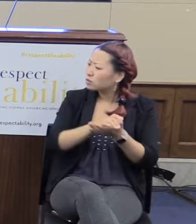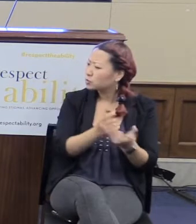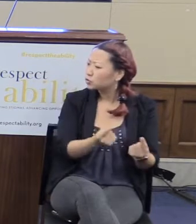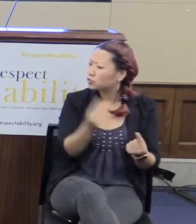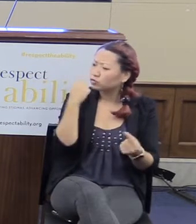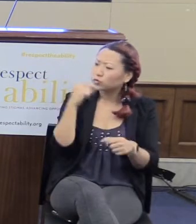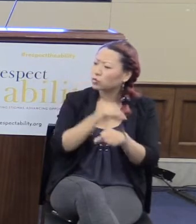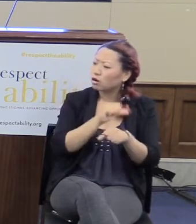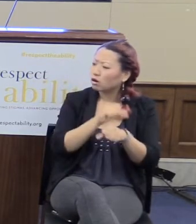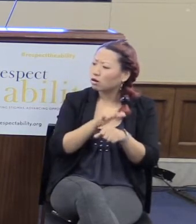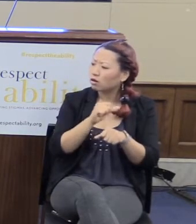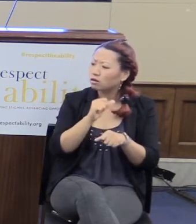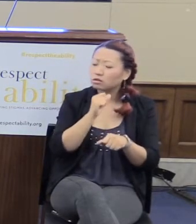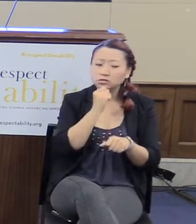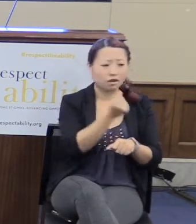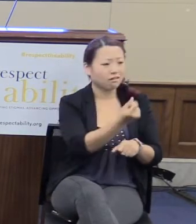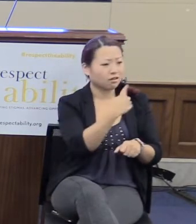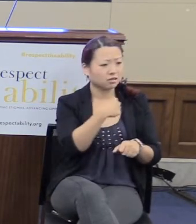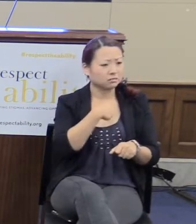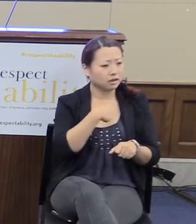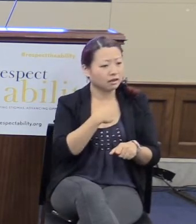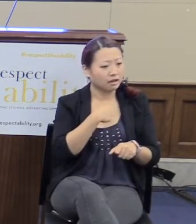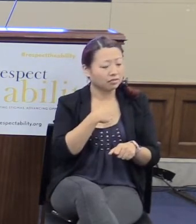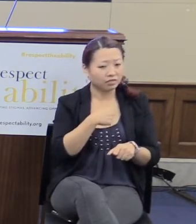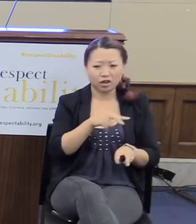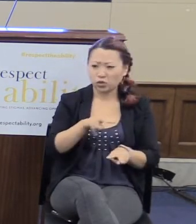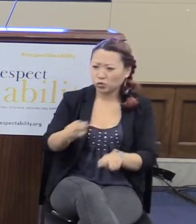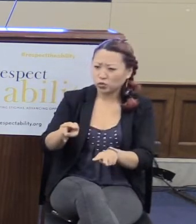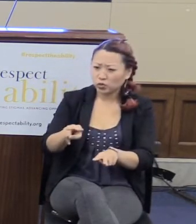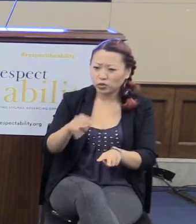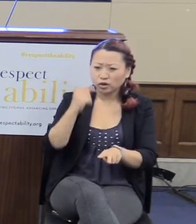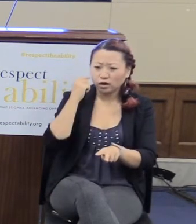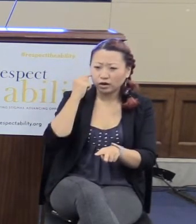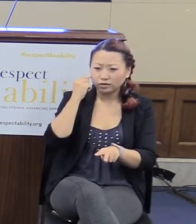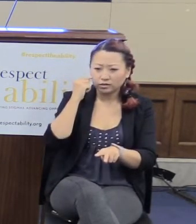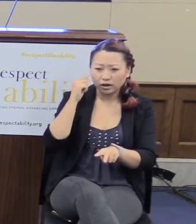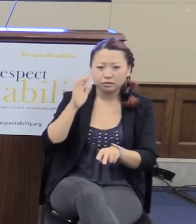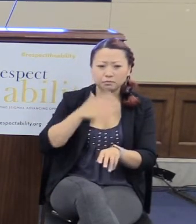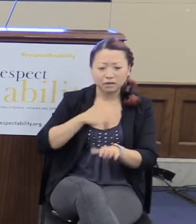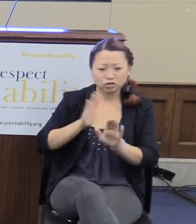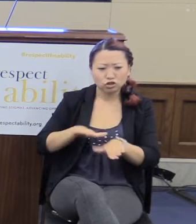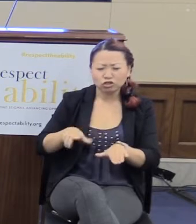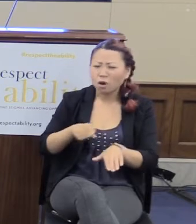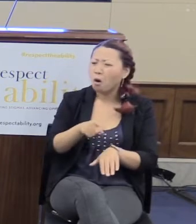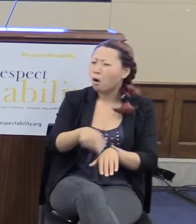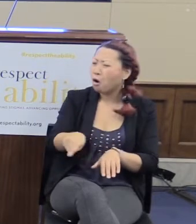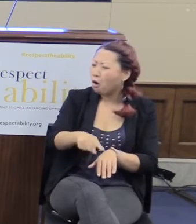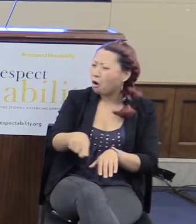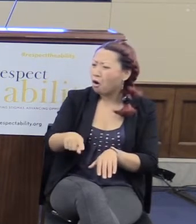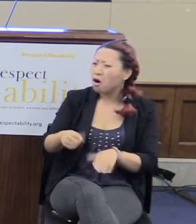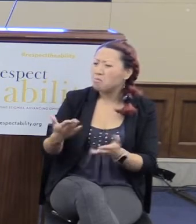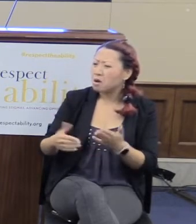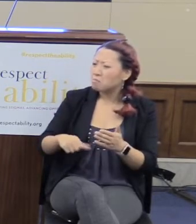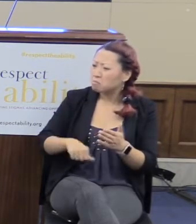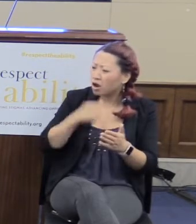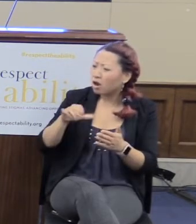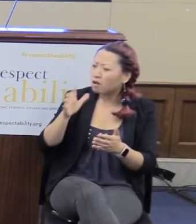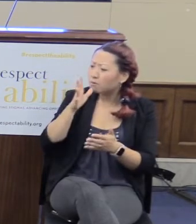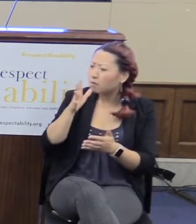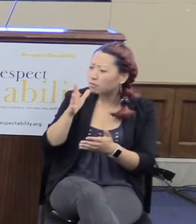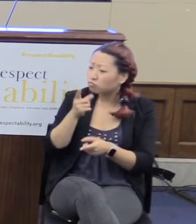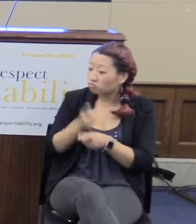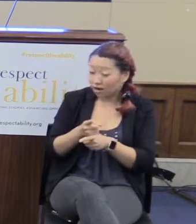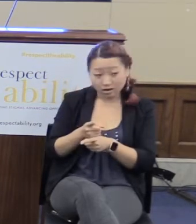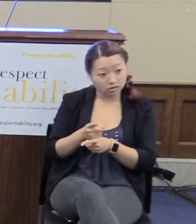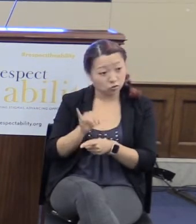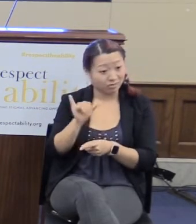at my kids. "You guys must be very proud of your mom that can sustain." Right? And you see where I'm